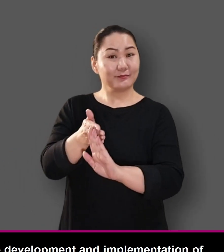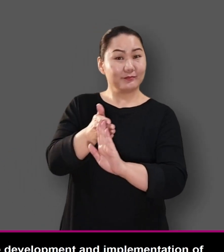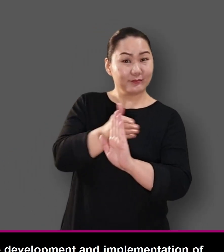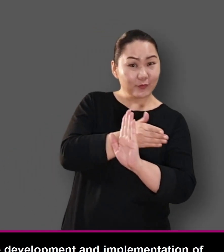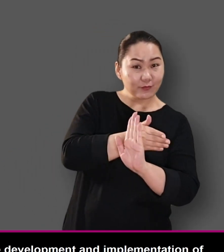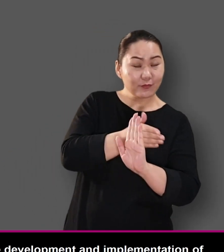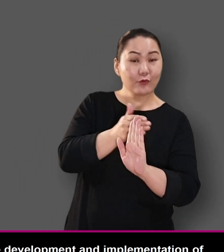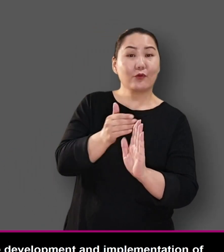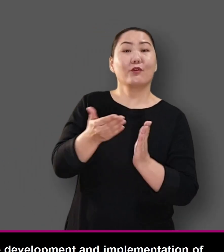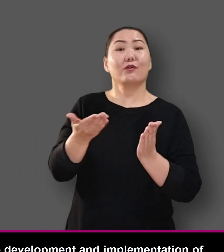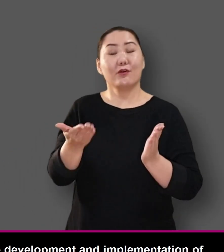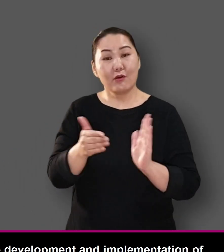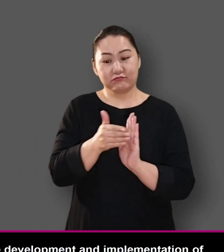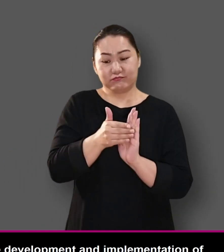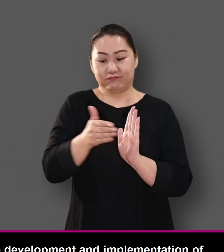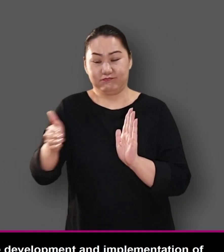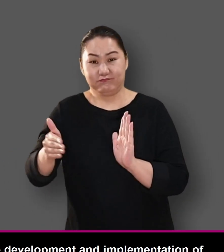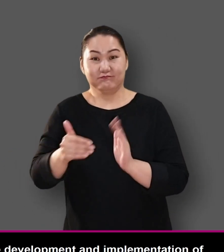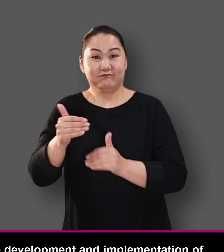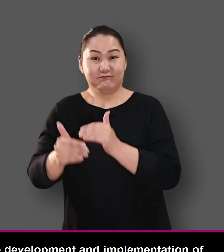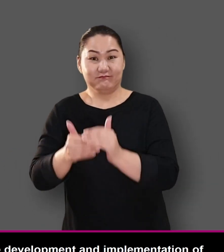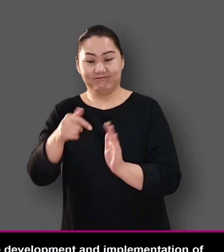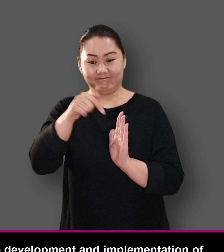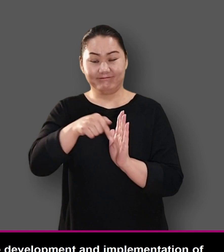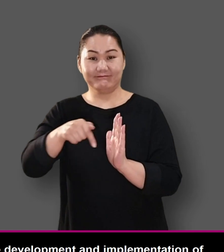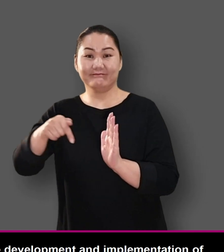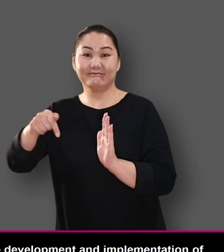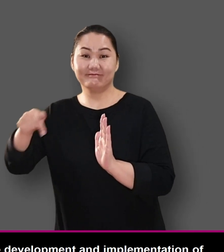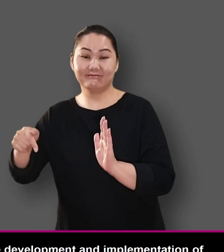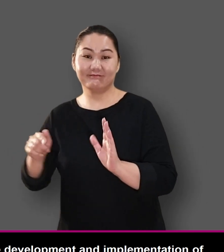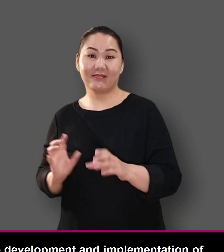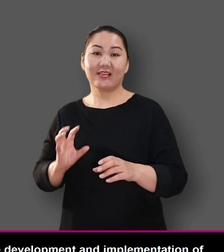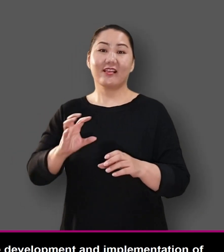we will continue our work in the development and implementation of